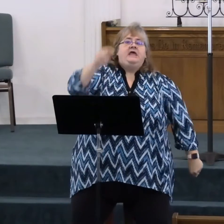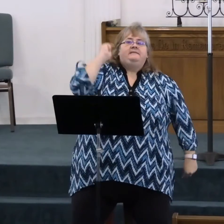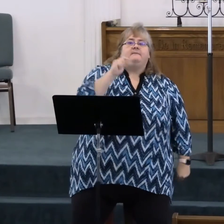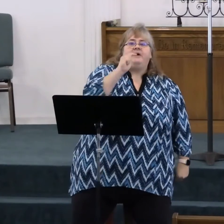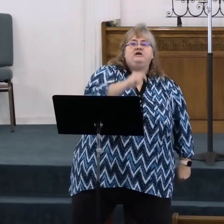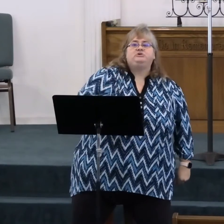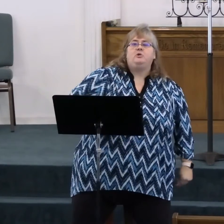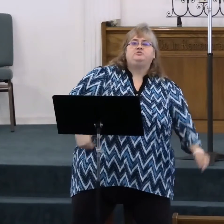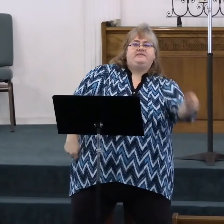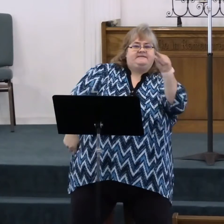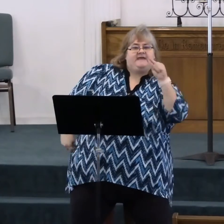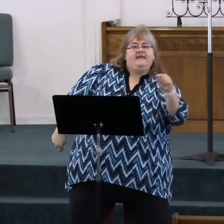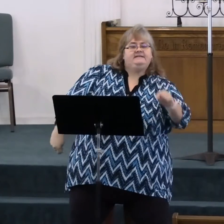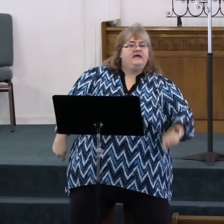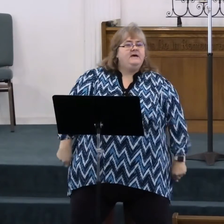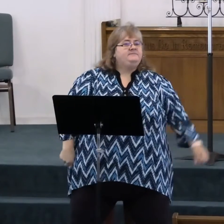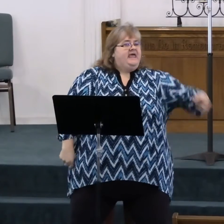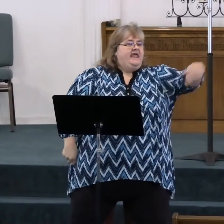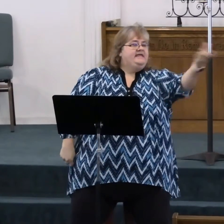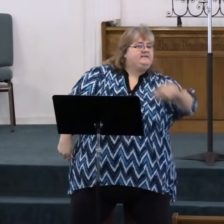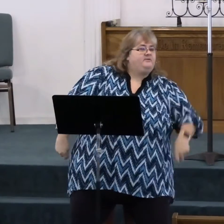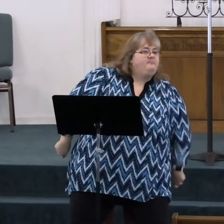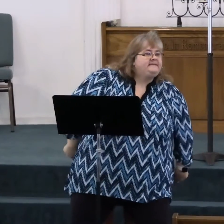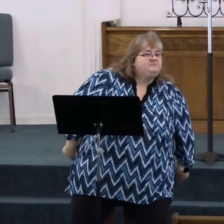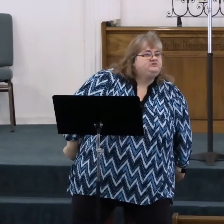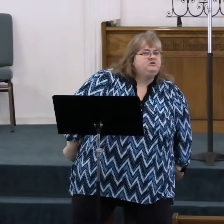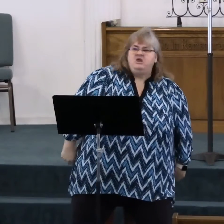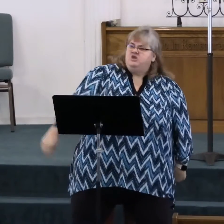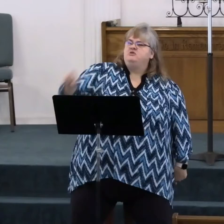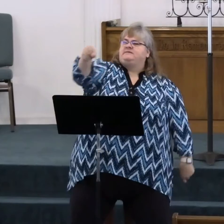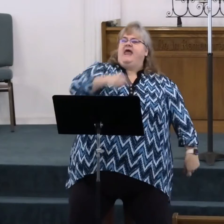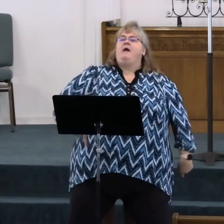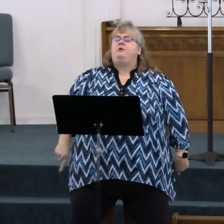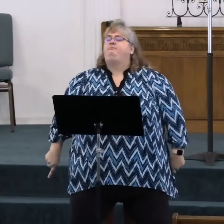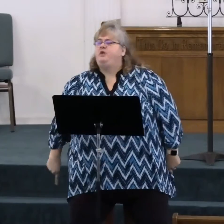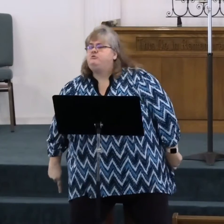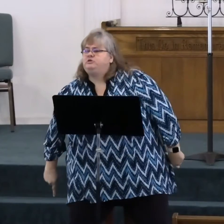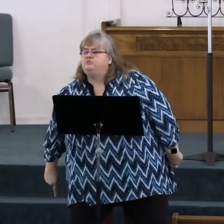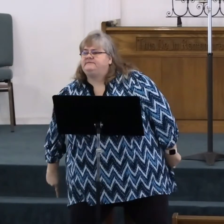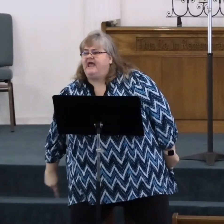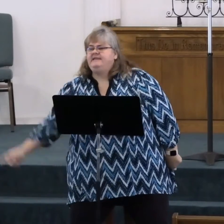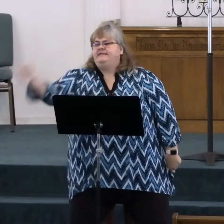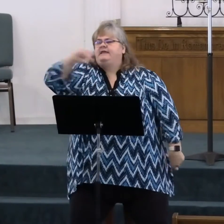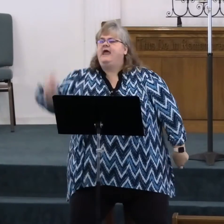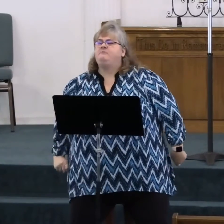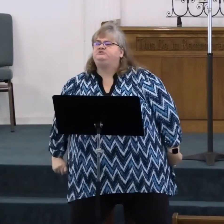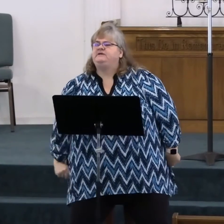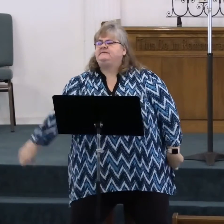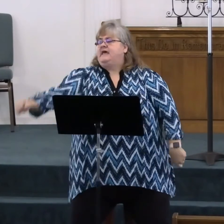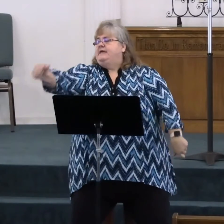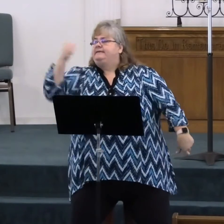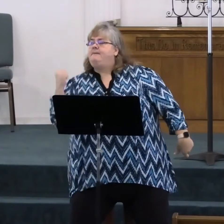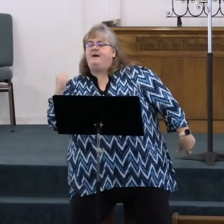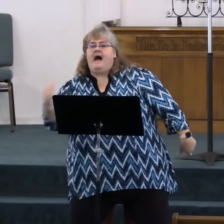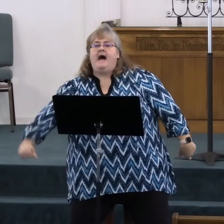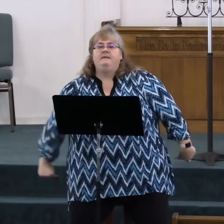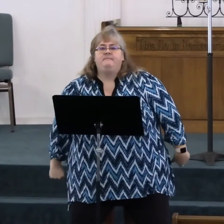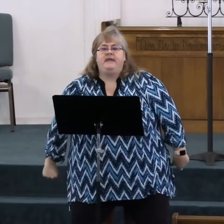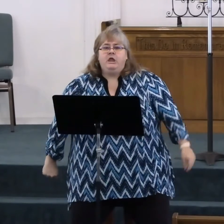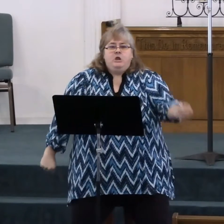then by George, when the Satan comes and he starts messing with you, you say, I rebuke you, Satan, in the name of Jesus, get behind me.